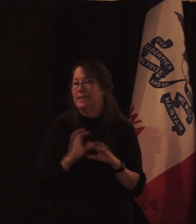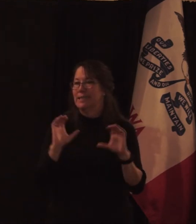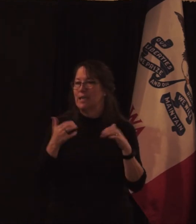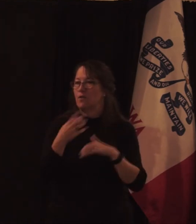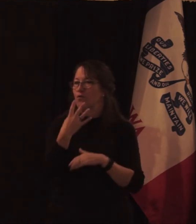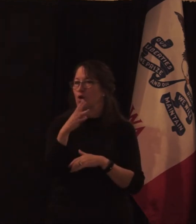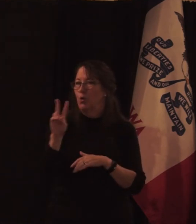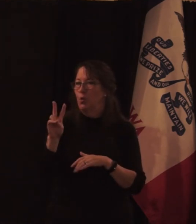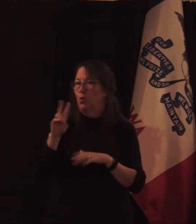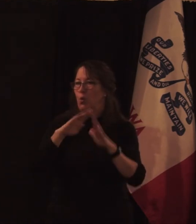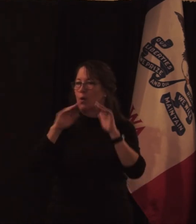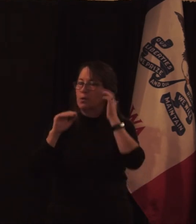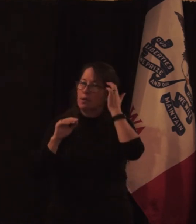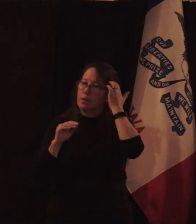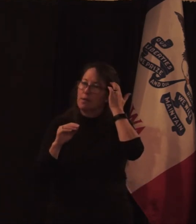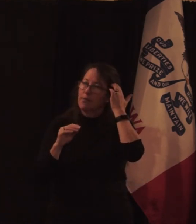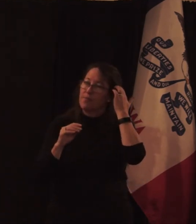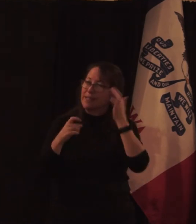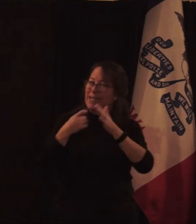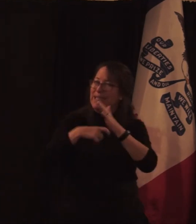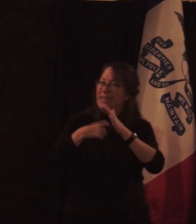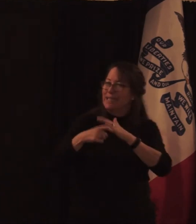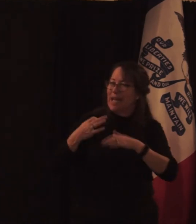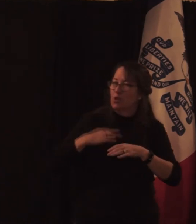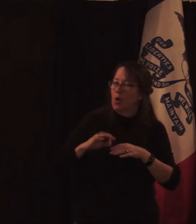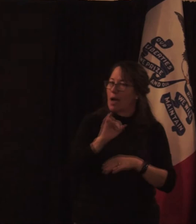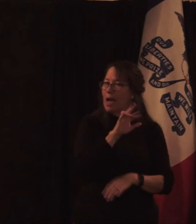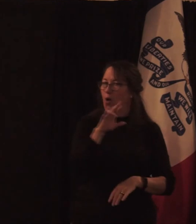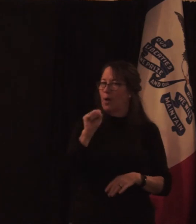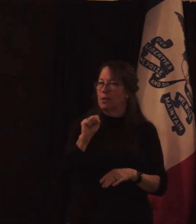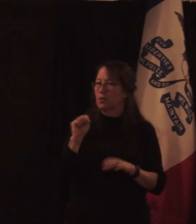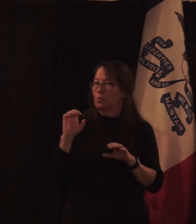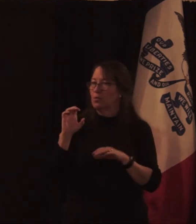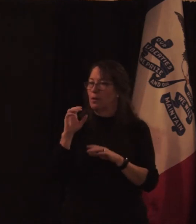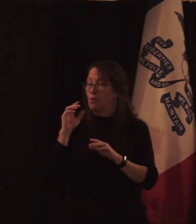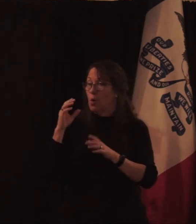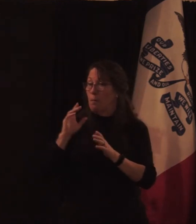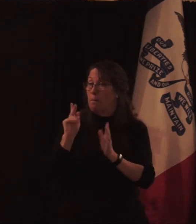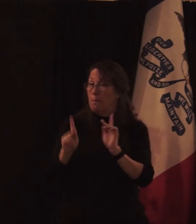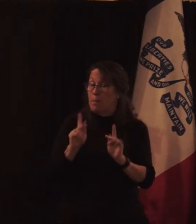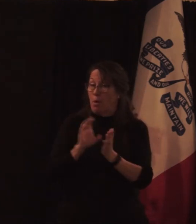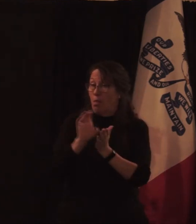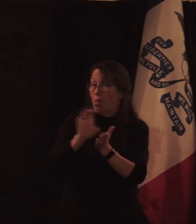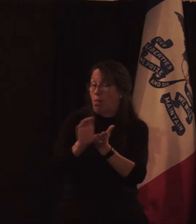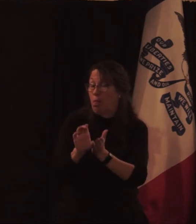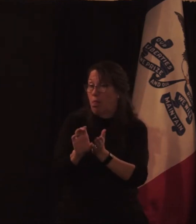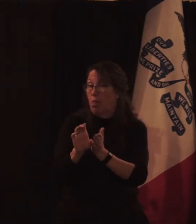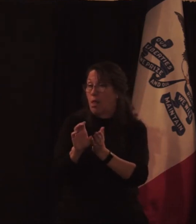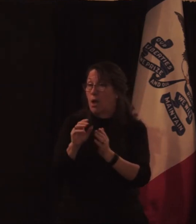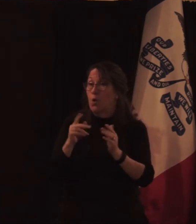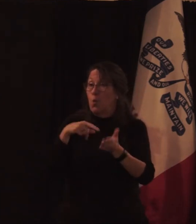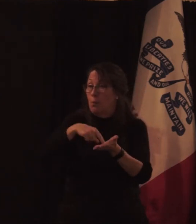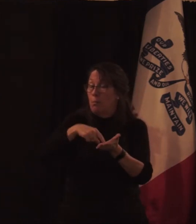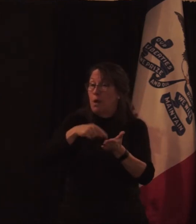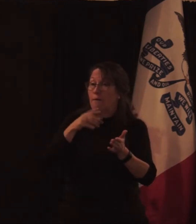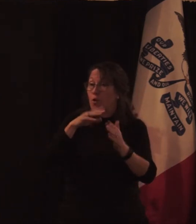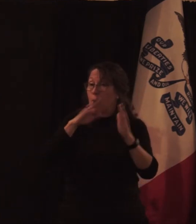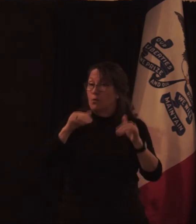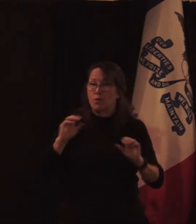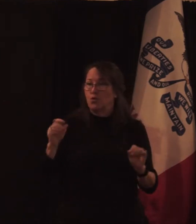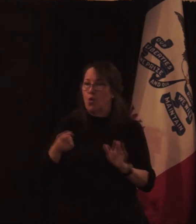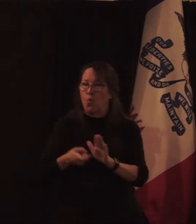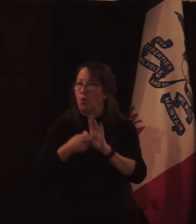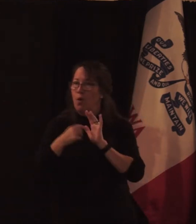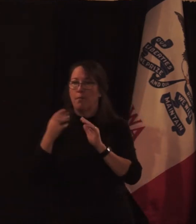Section 42 housing, that's the tax credits under the IRS code to investors who build affordable housing. No mandate